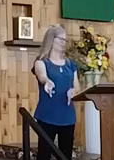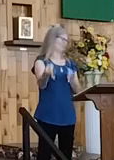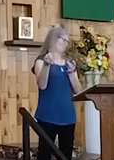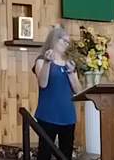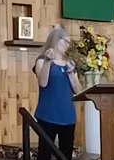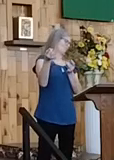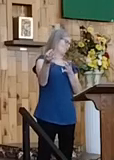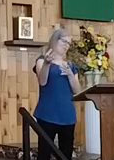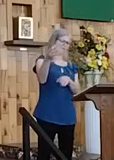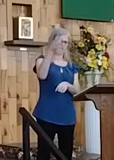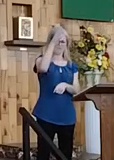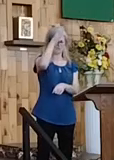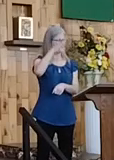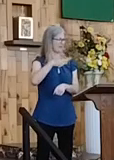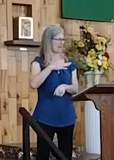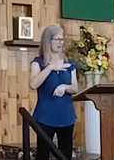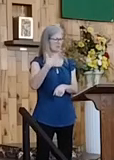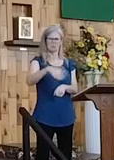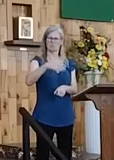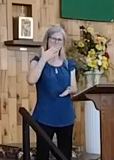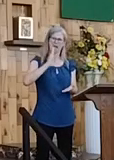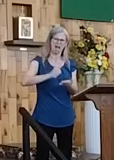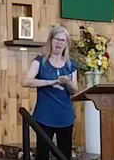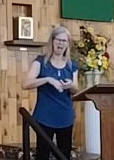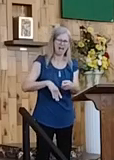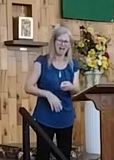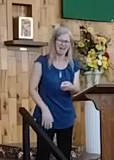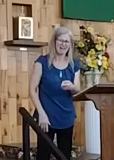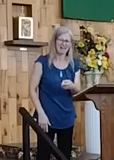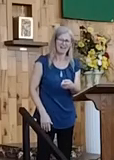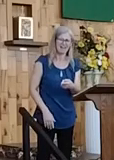who was very bad, who